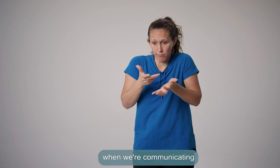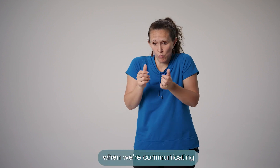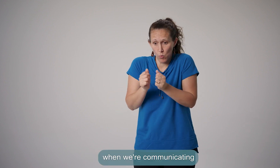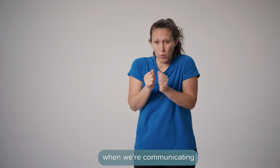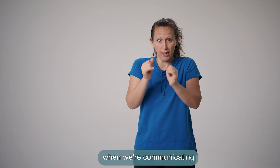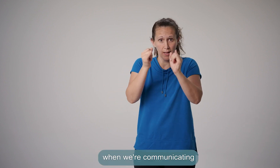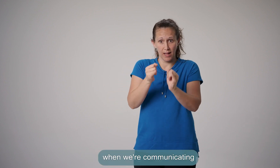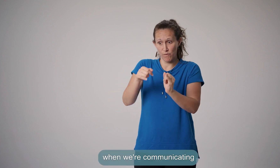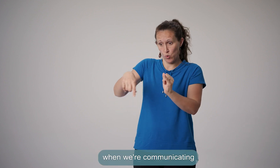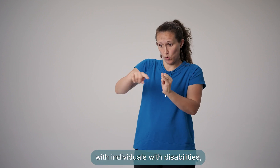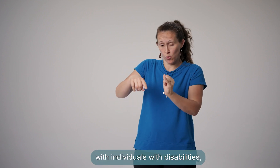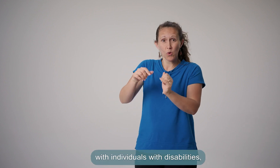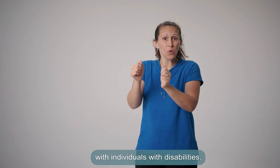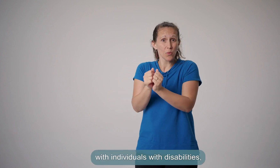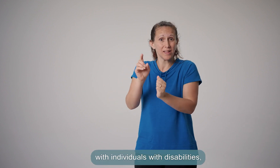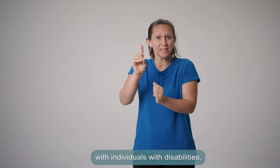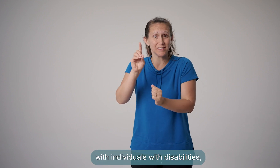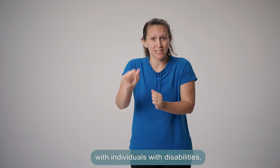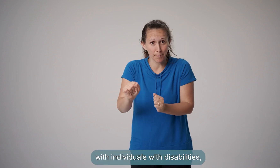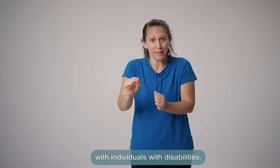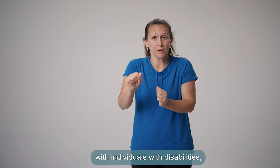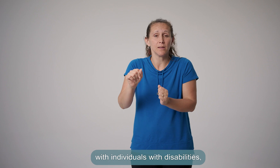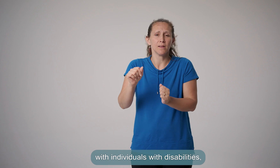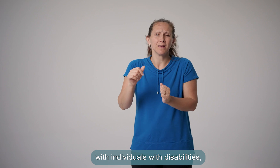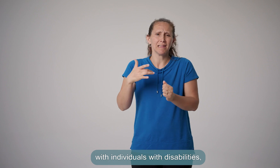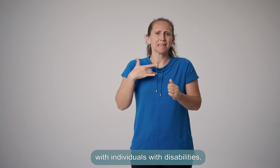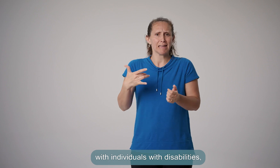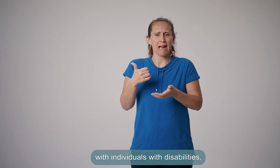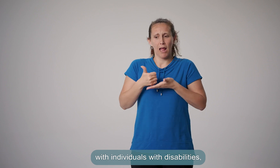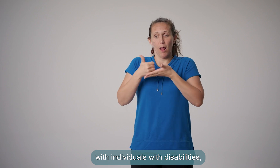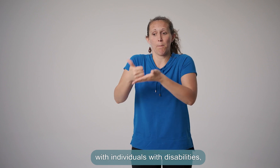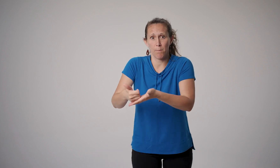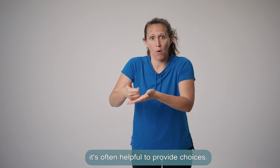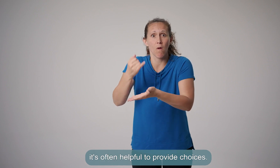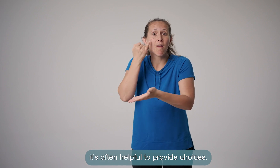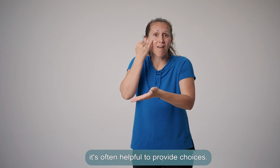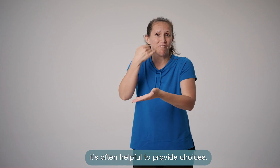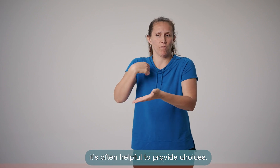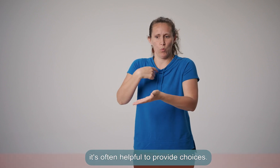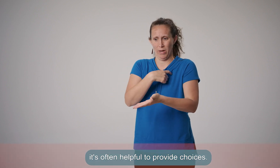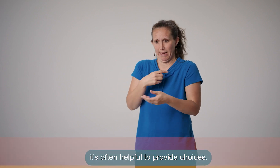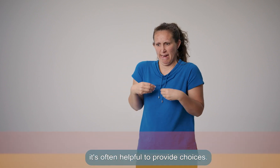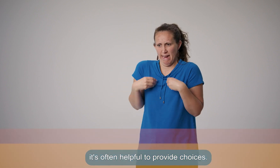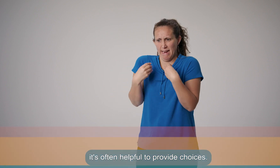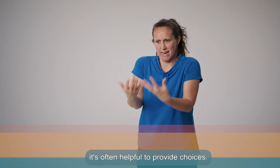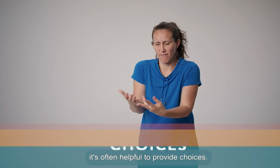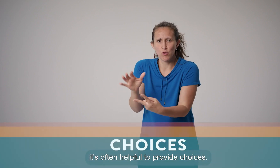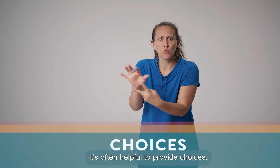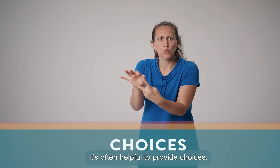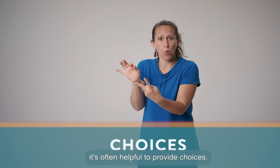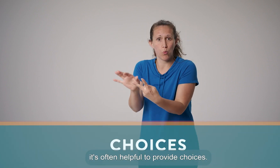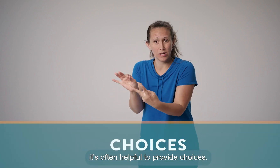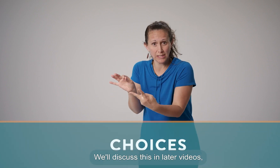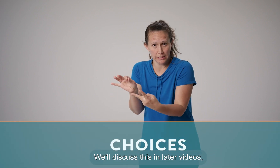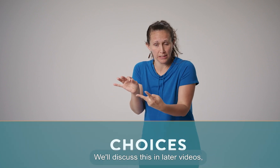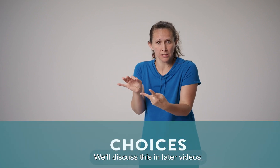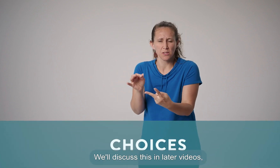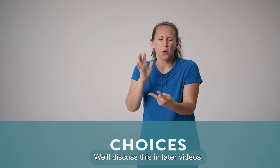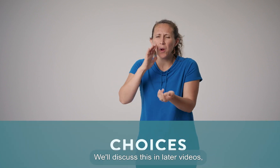When we're communicating with individuals with disabilities, it's often helpful to provide choices. We'll discuss this in